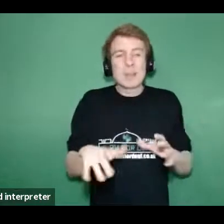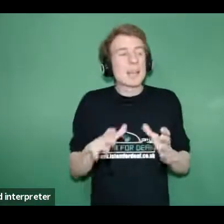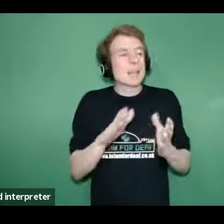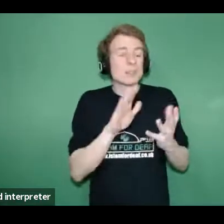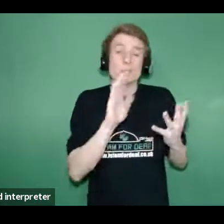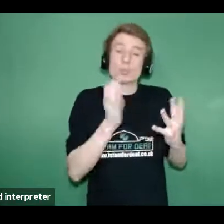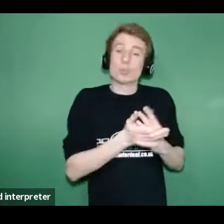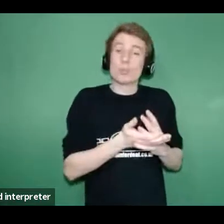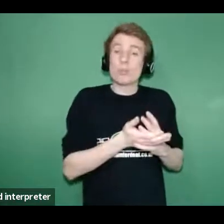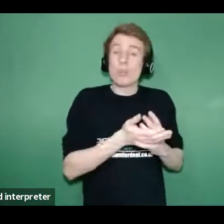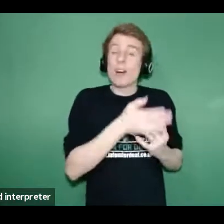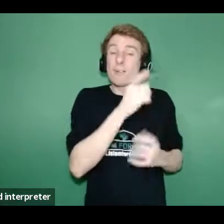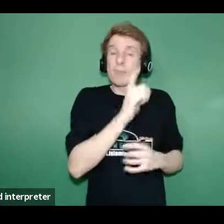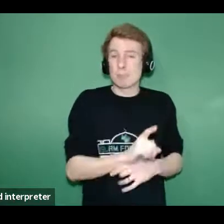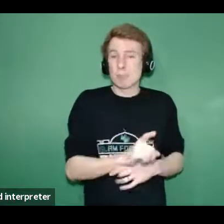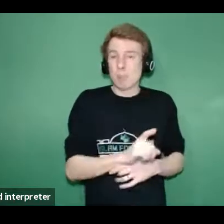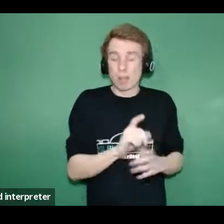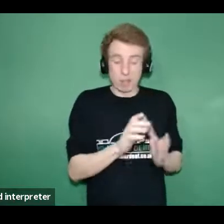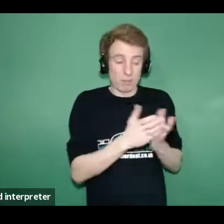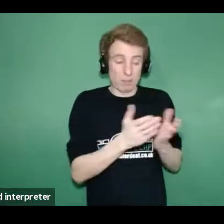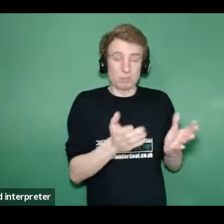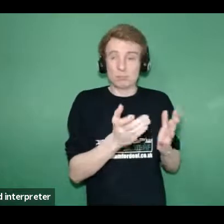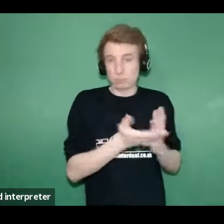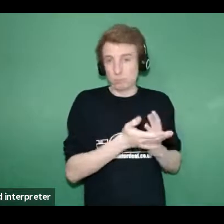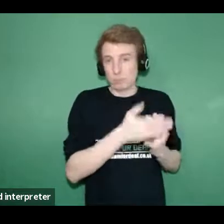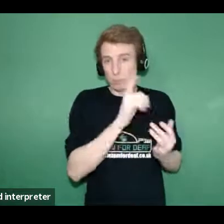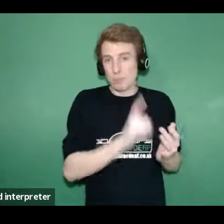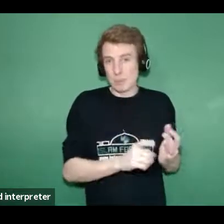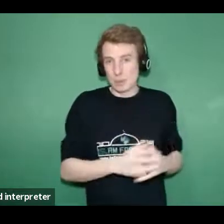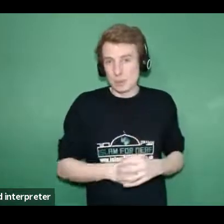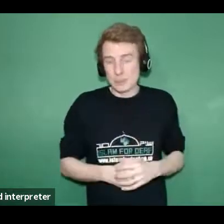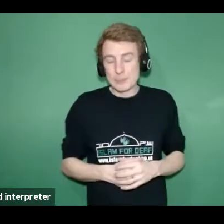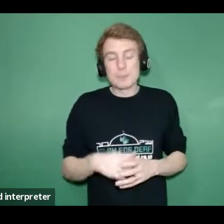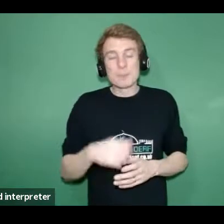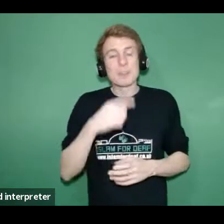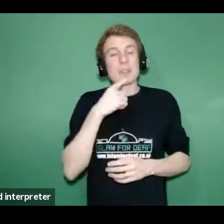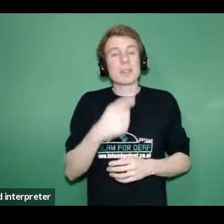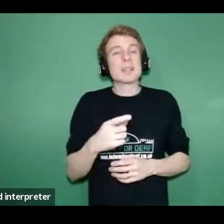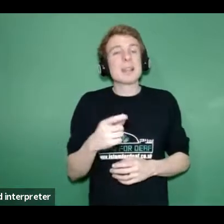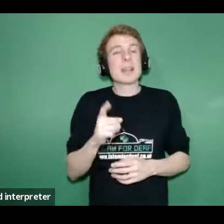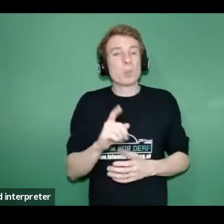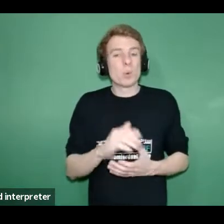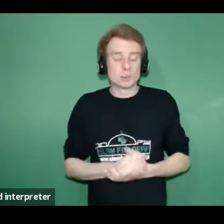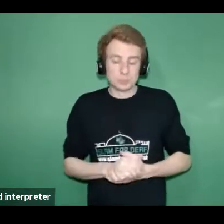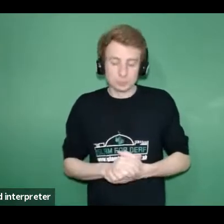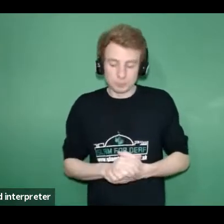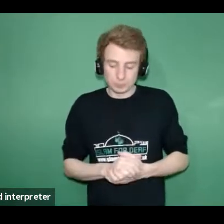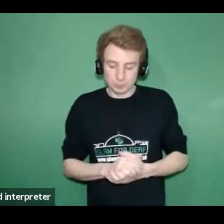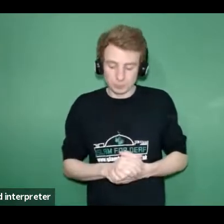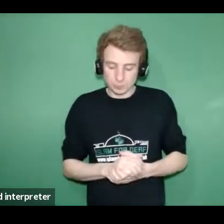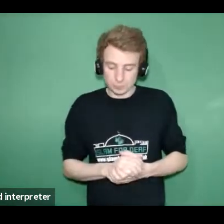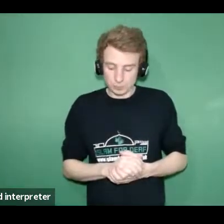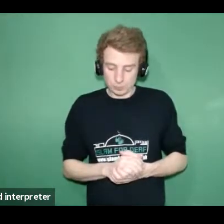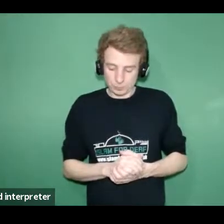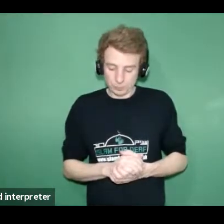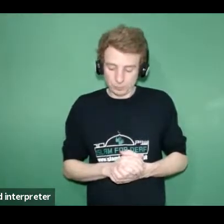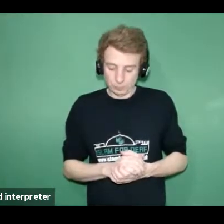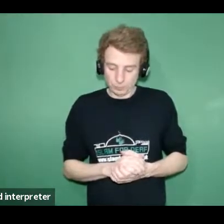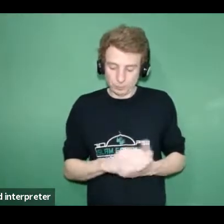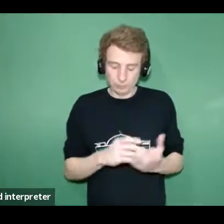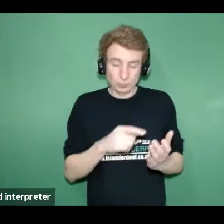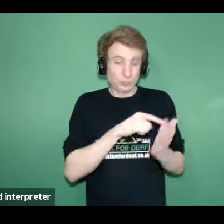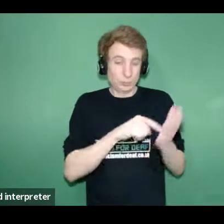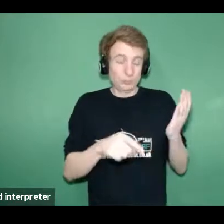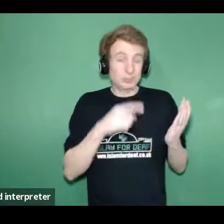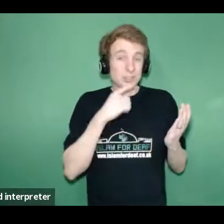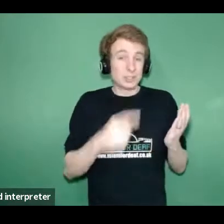the people in the Quran, where he said that which means, and the people, they feed